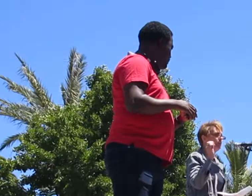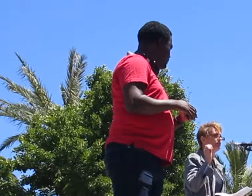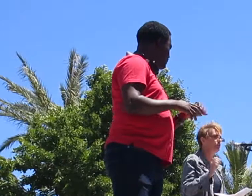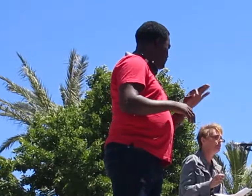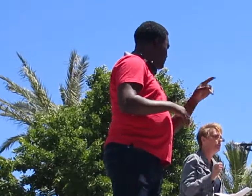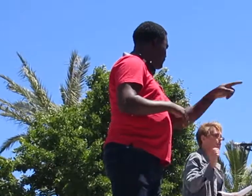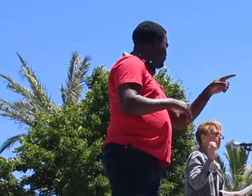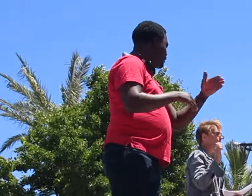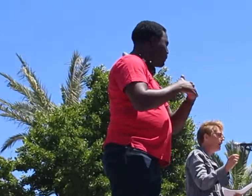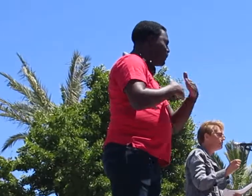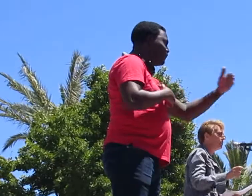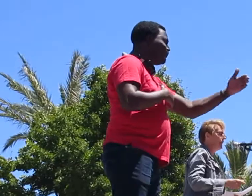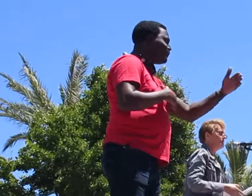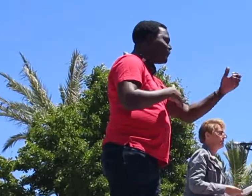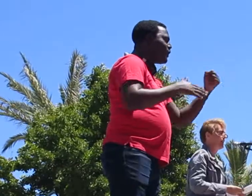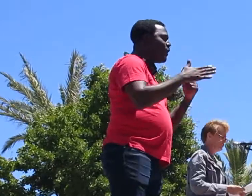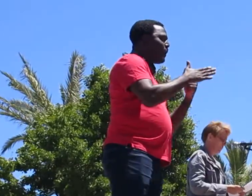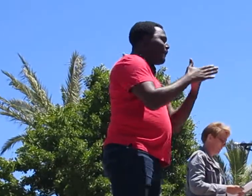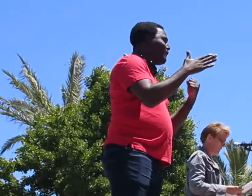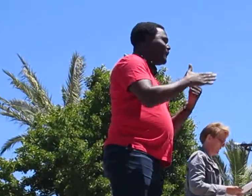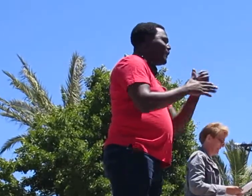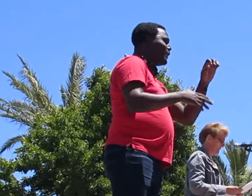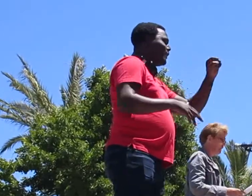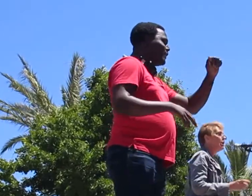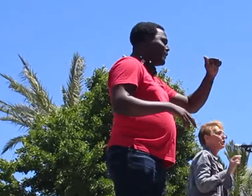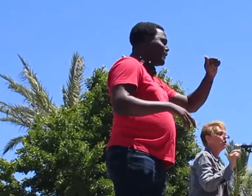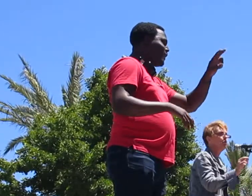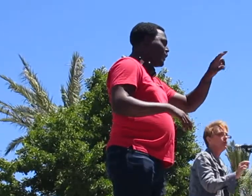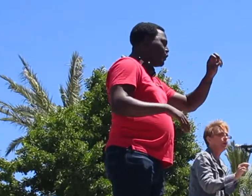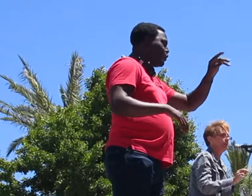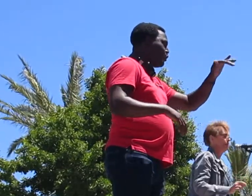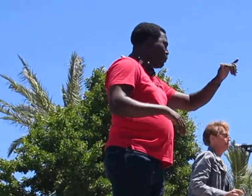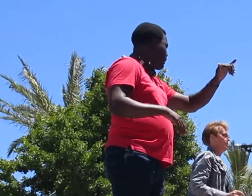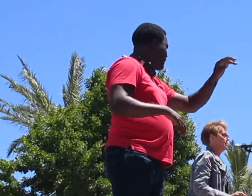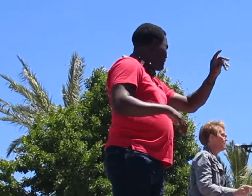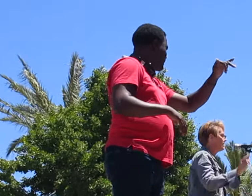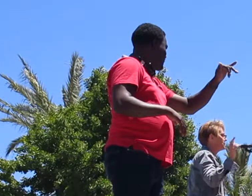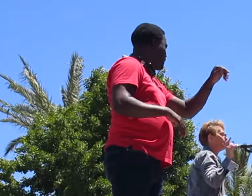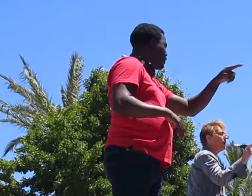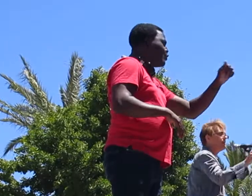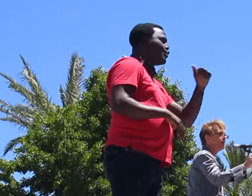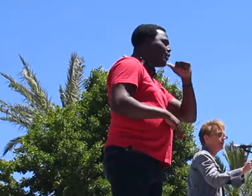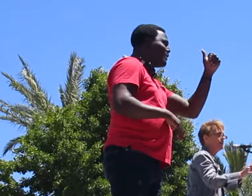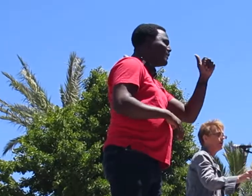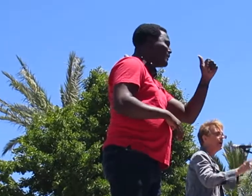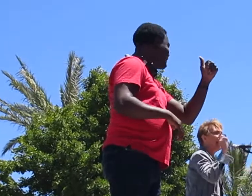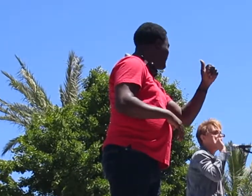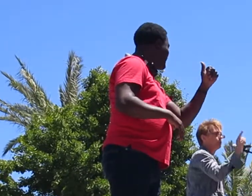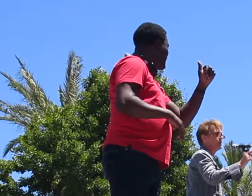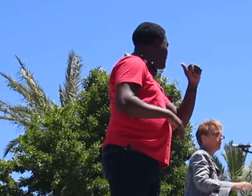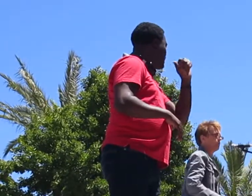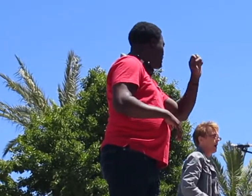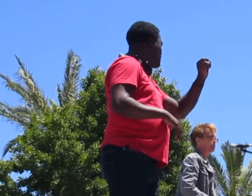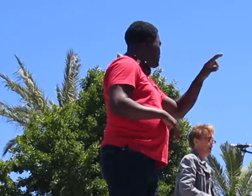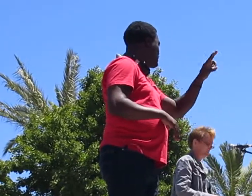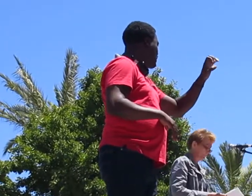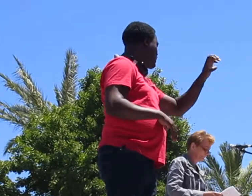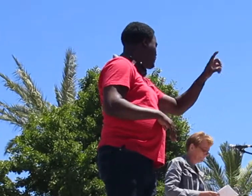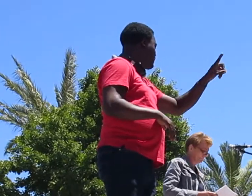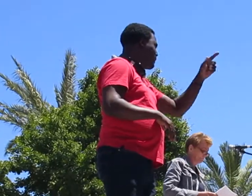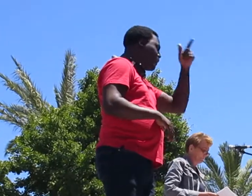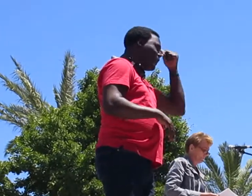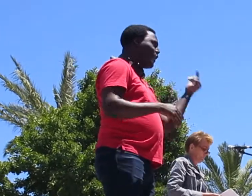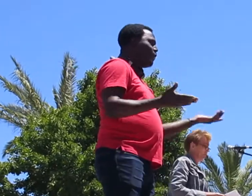if you continue to punch against sanctuary cities, you will not succeed, because we are here and we are watching.